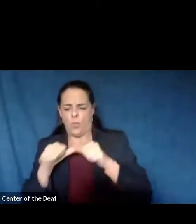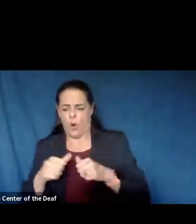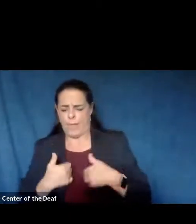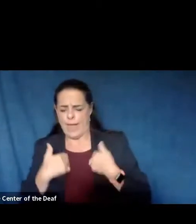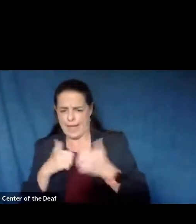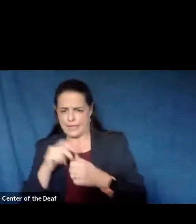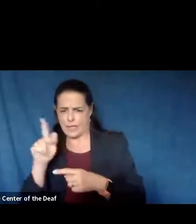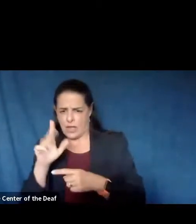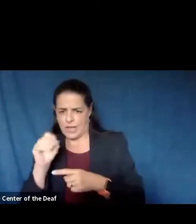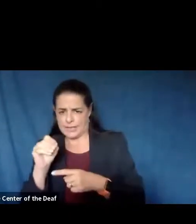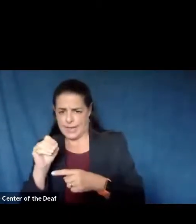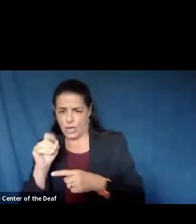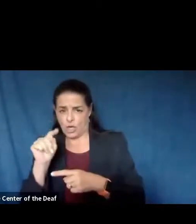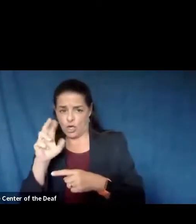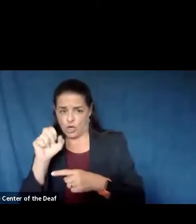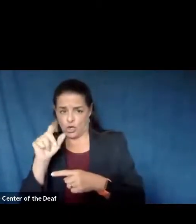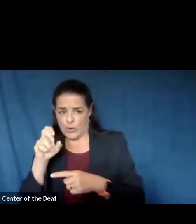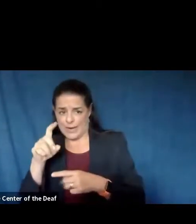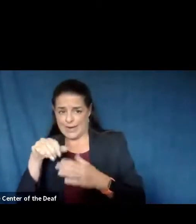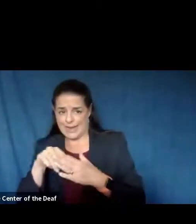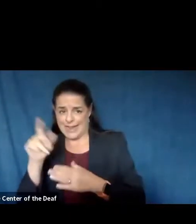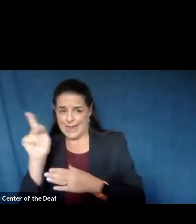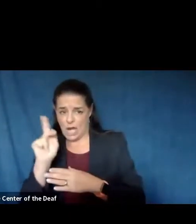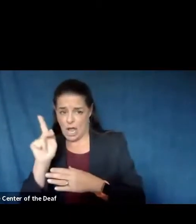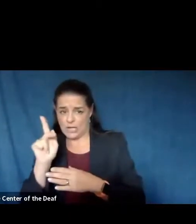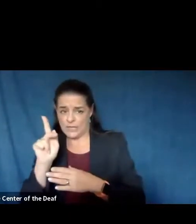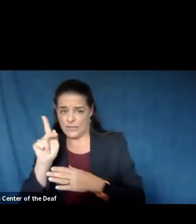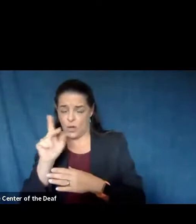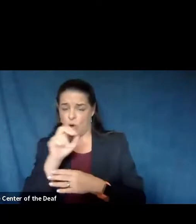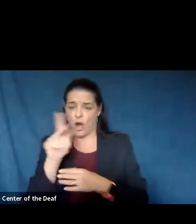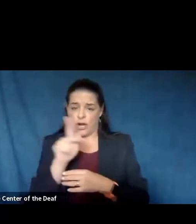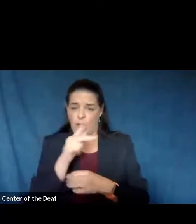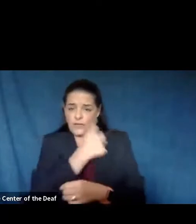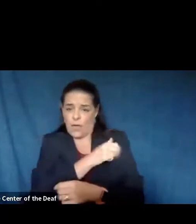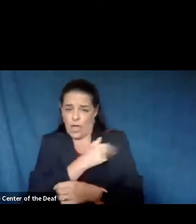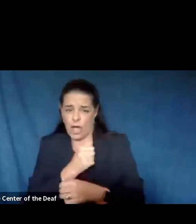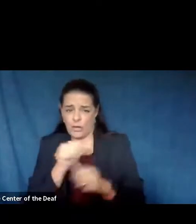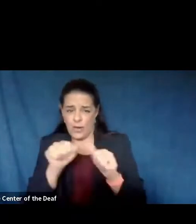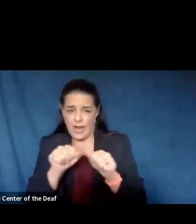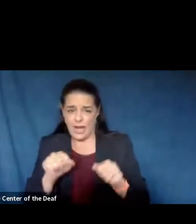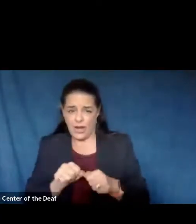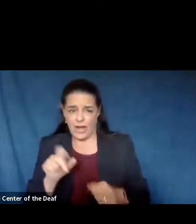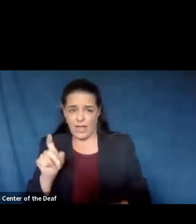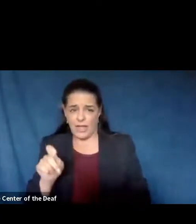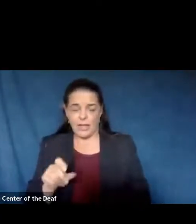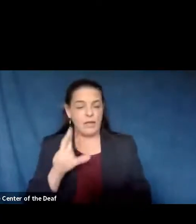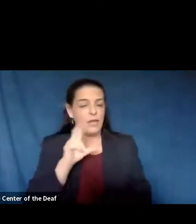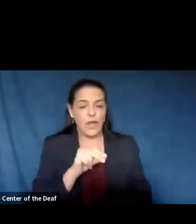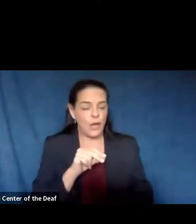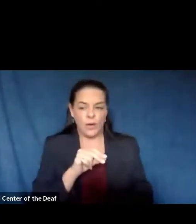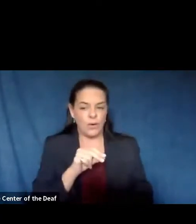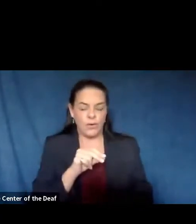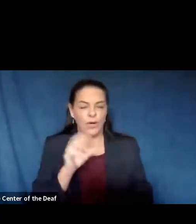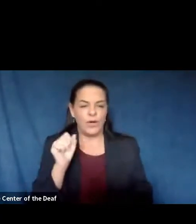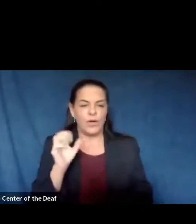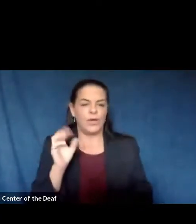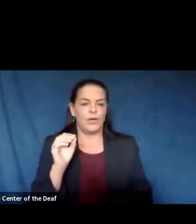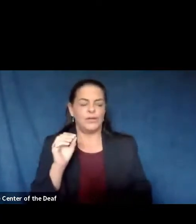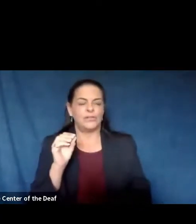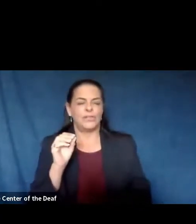Knox County but are being treated within the Knoxville metro area or Knoxville Hospital District? No. So